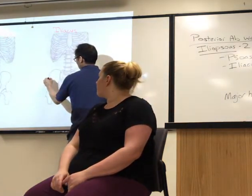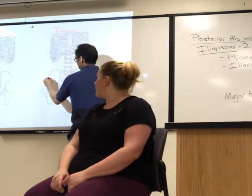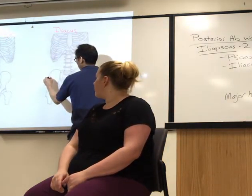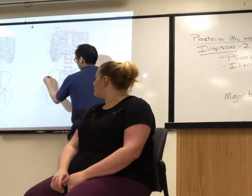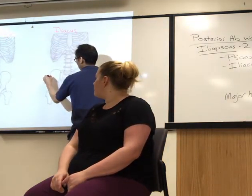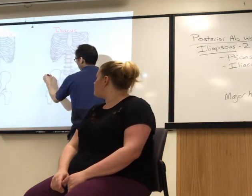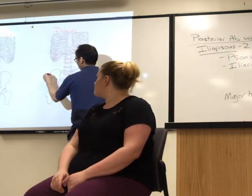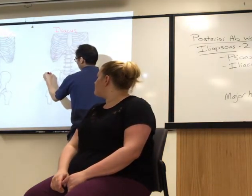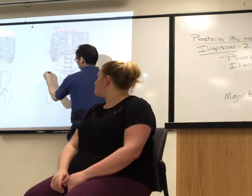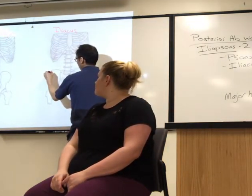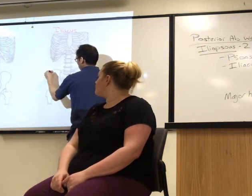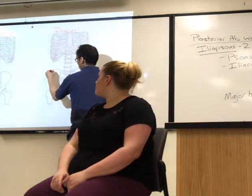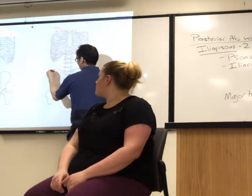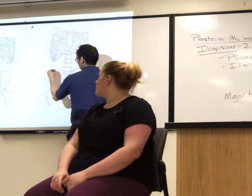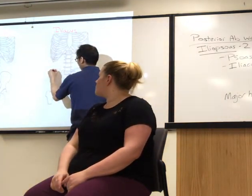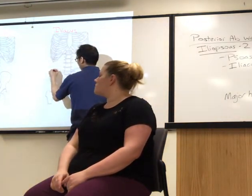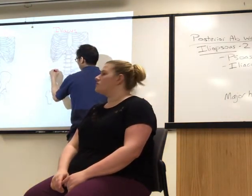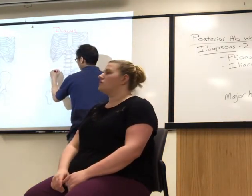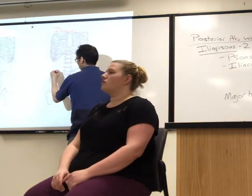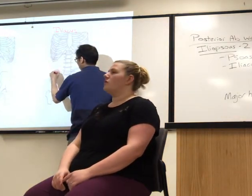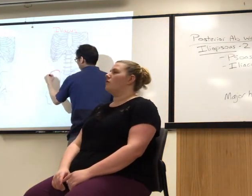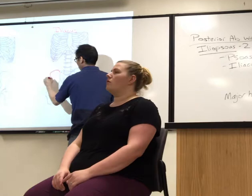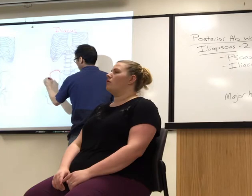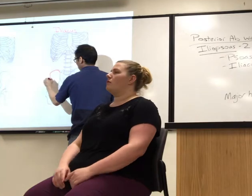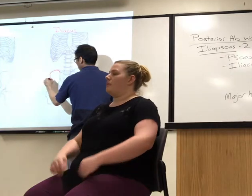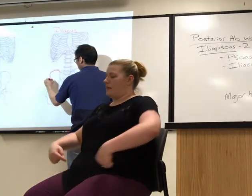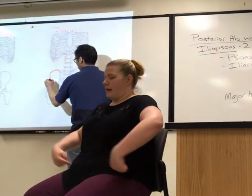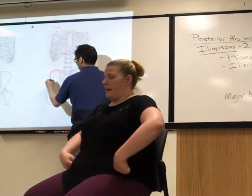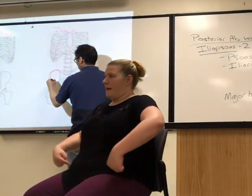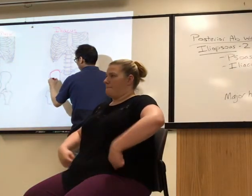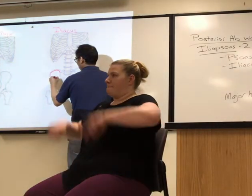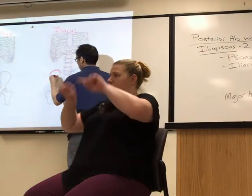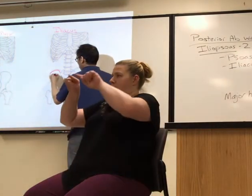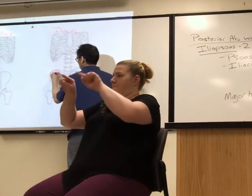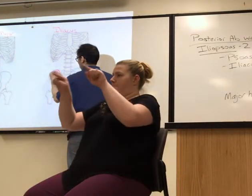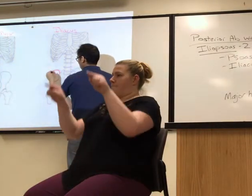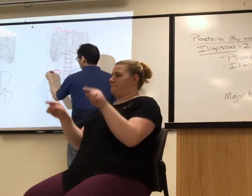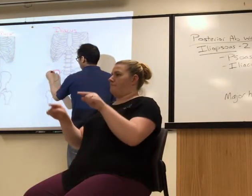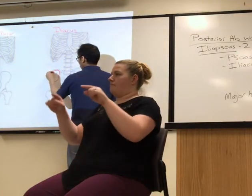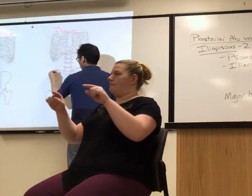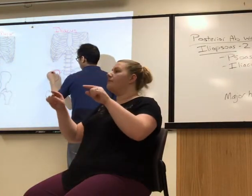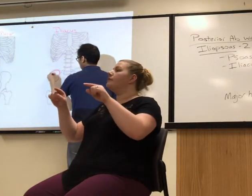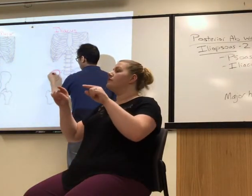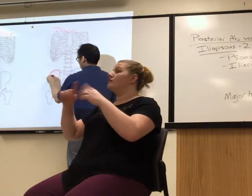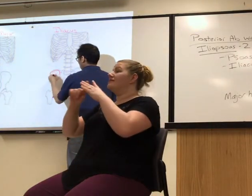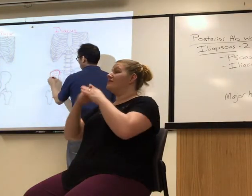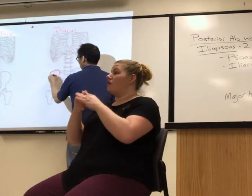It's going to originate on iliac fossa all along here, pretty much.